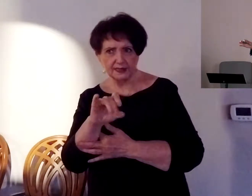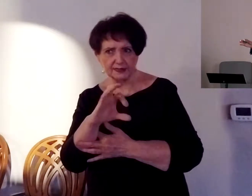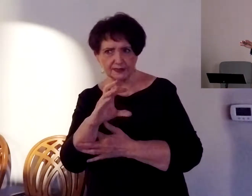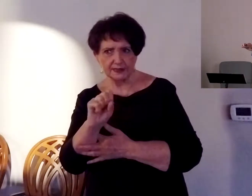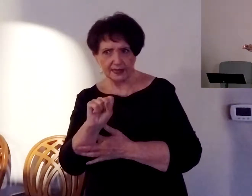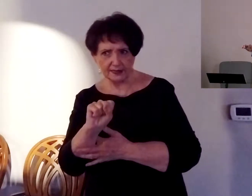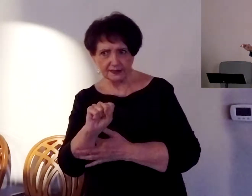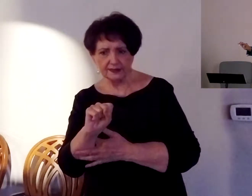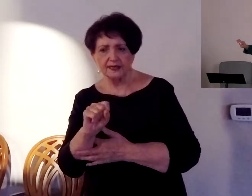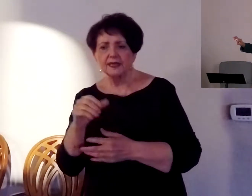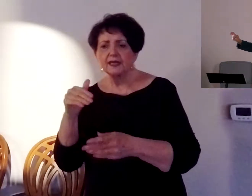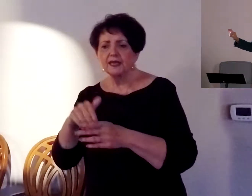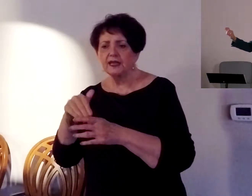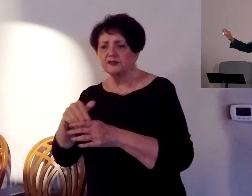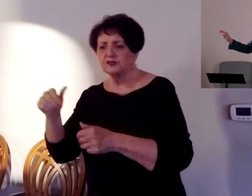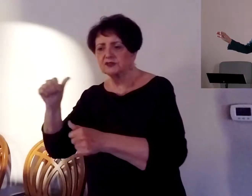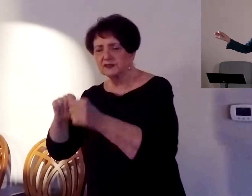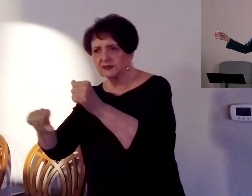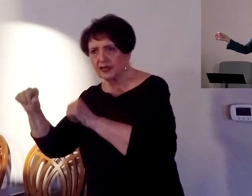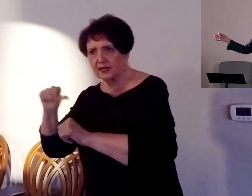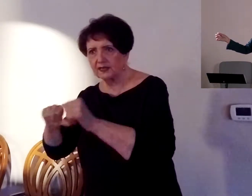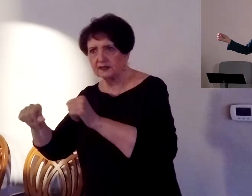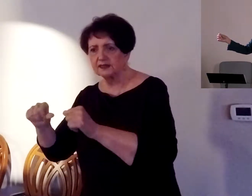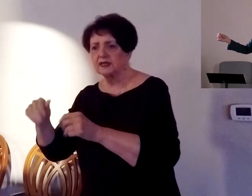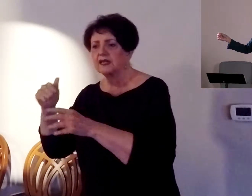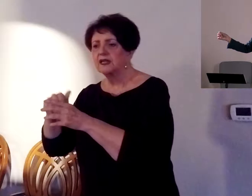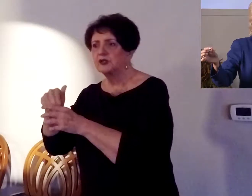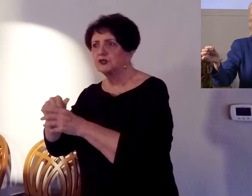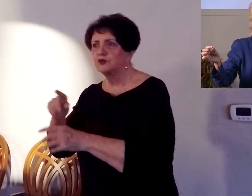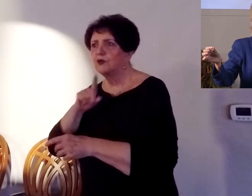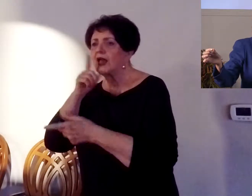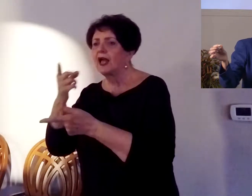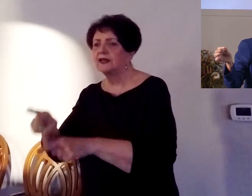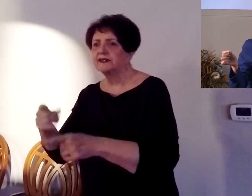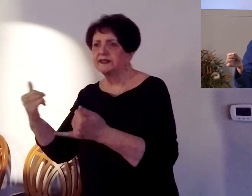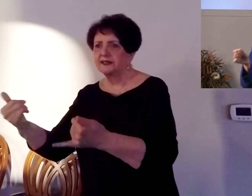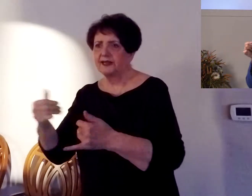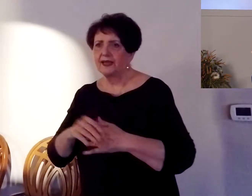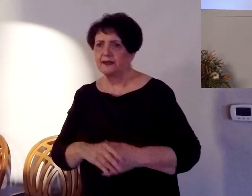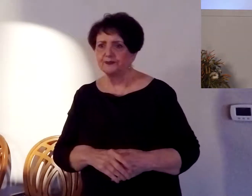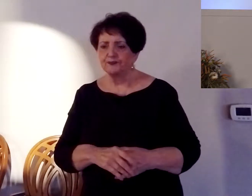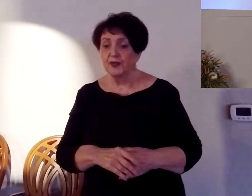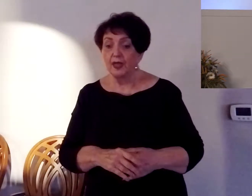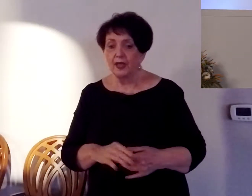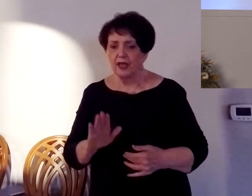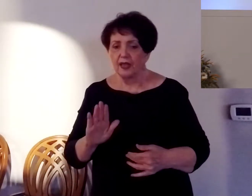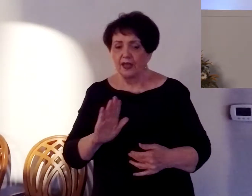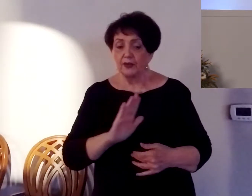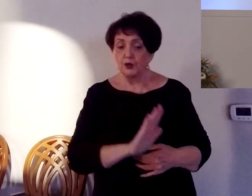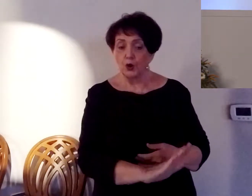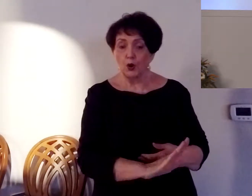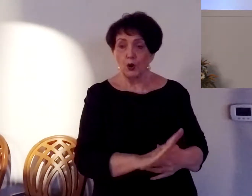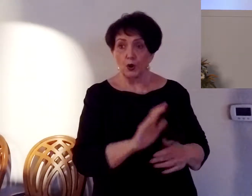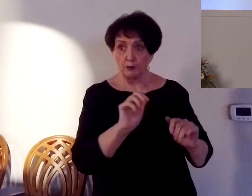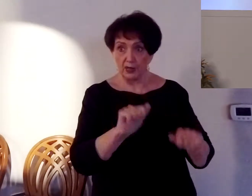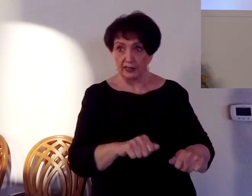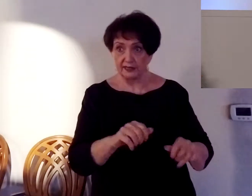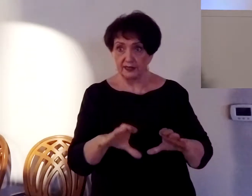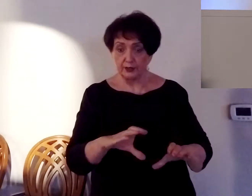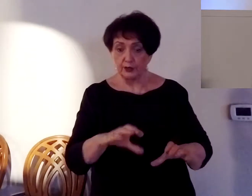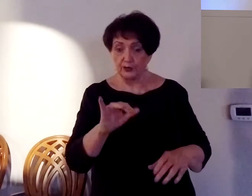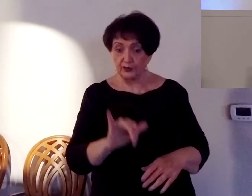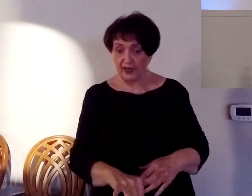physics and into reality today. And her ability to do that, this is all stuff that I've known